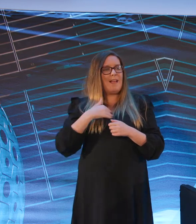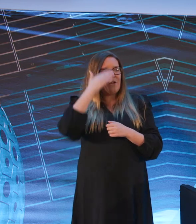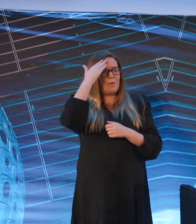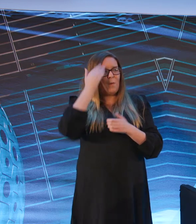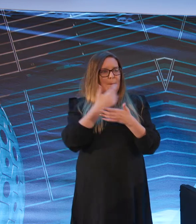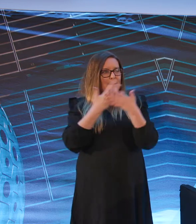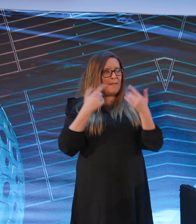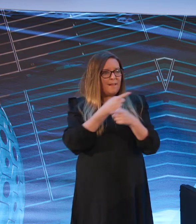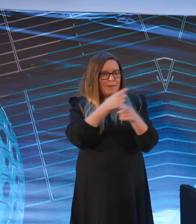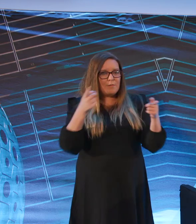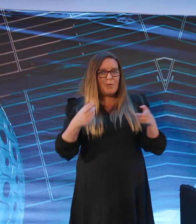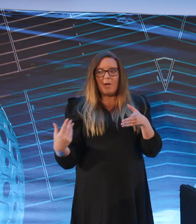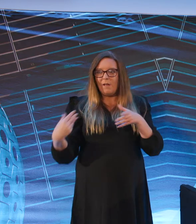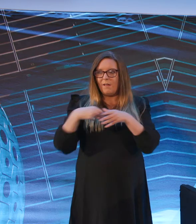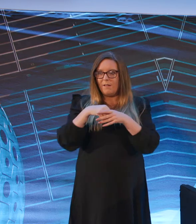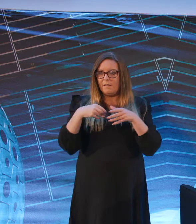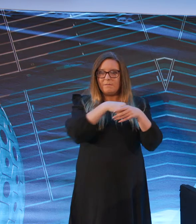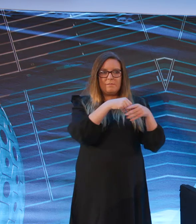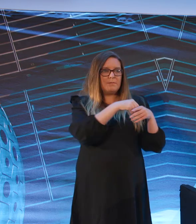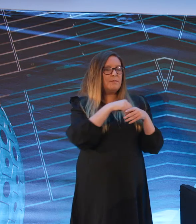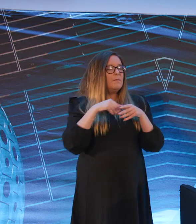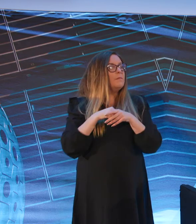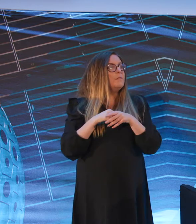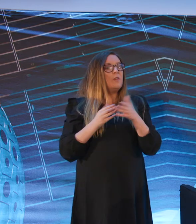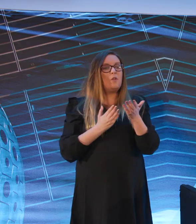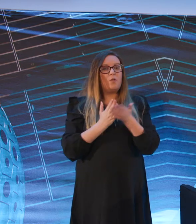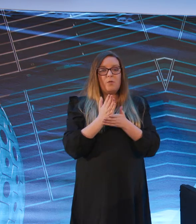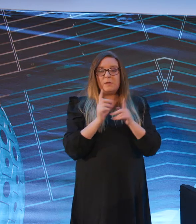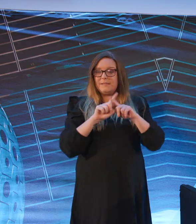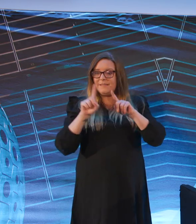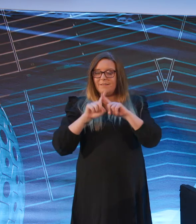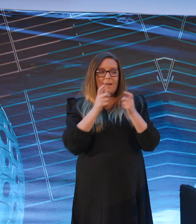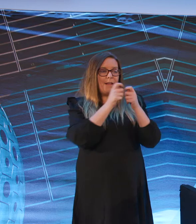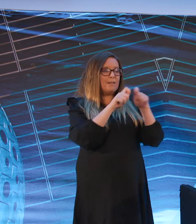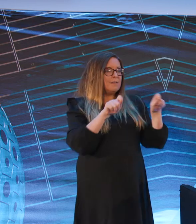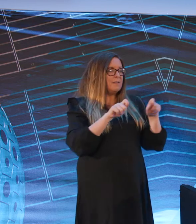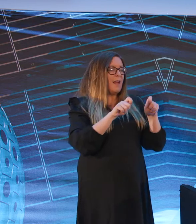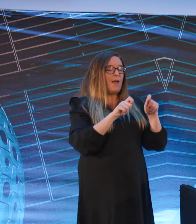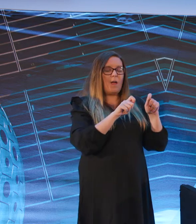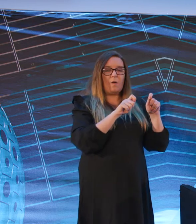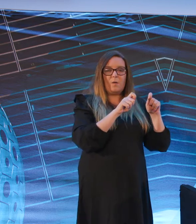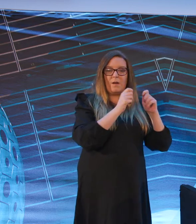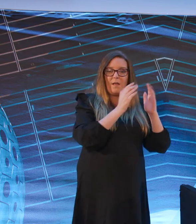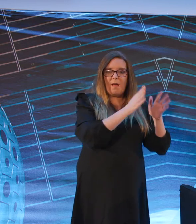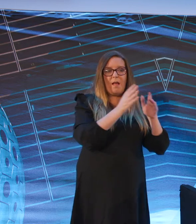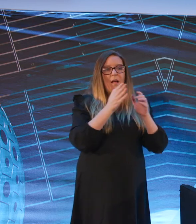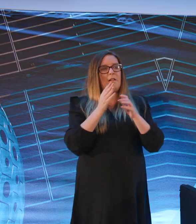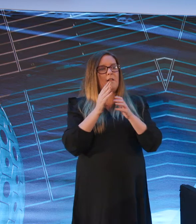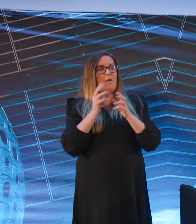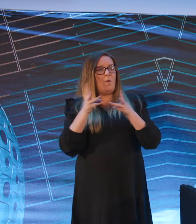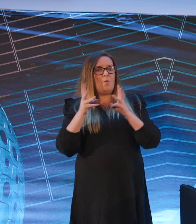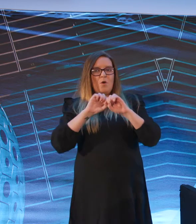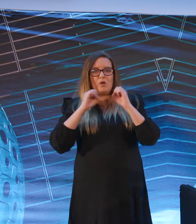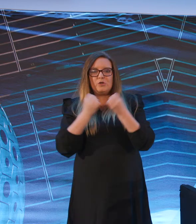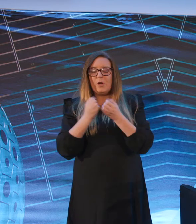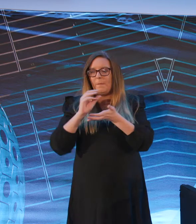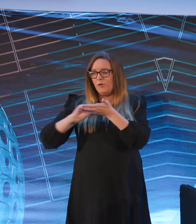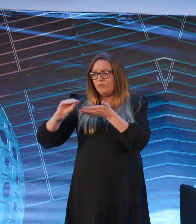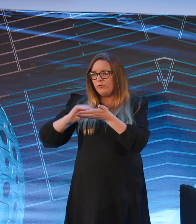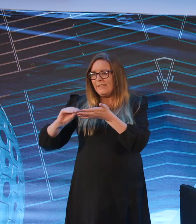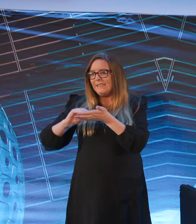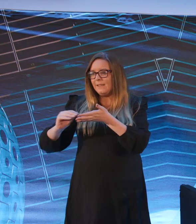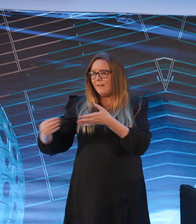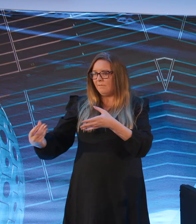you today were part of it through town halls, workshops, written contributions, all sorts